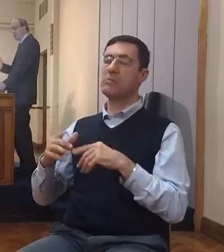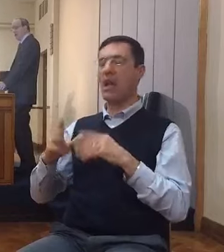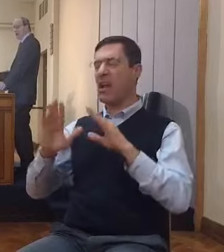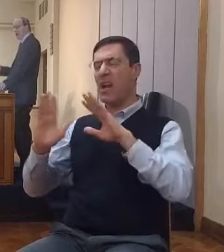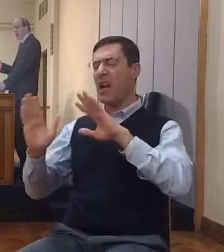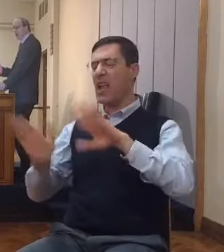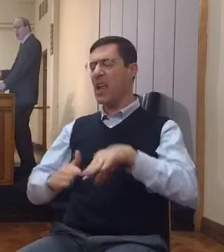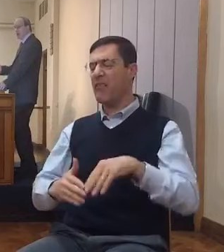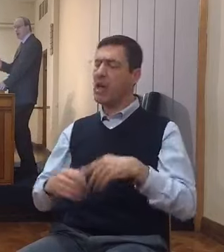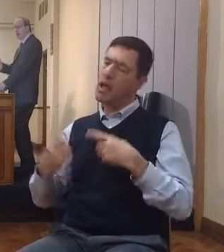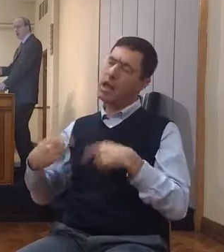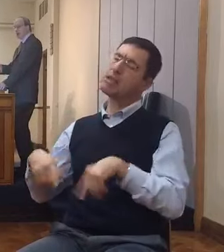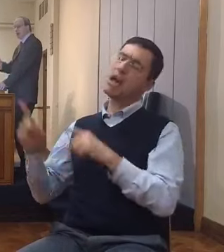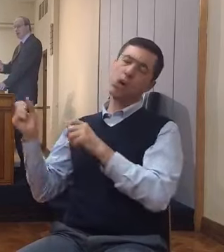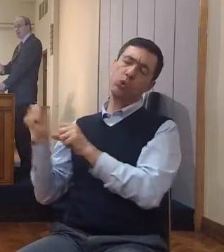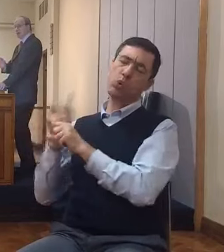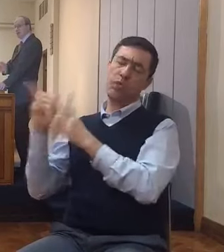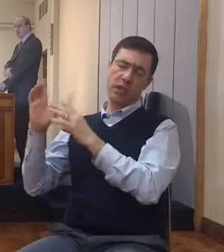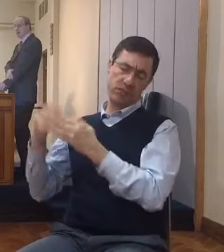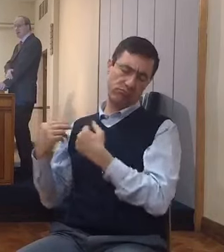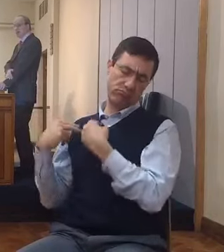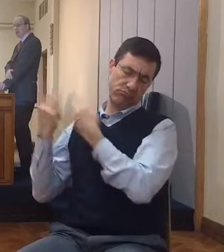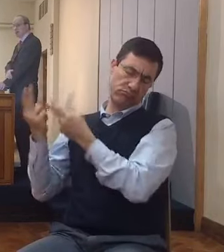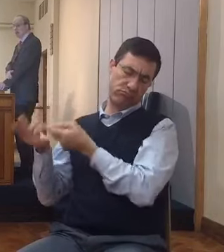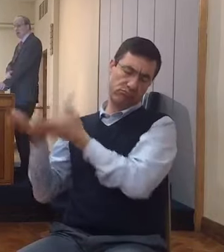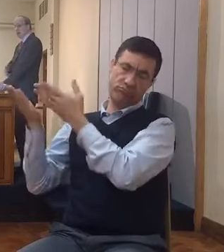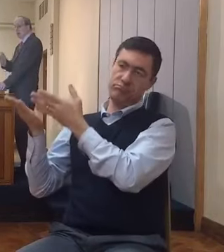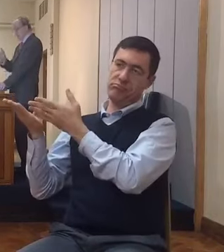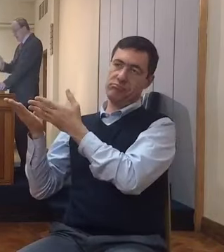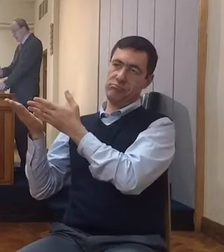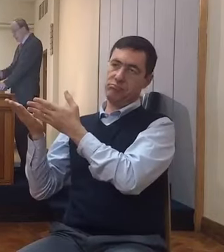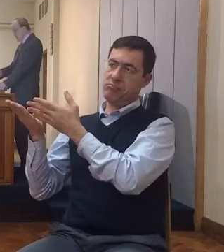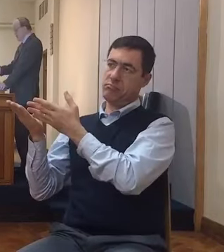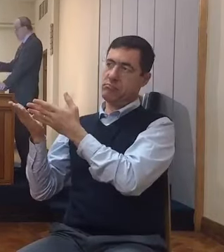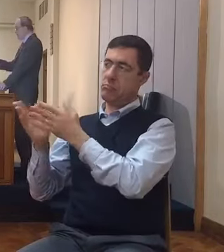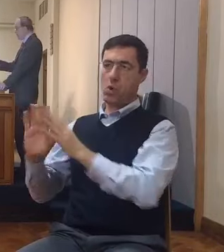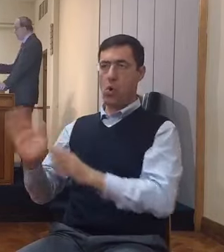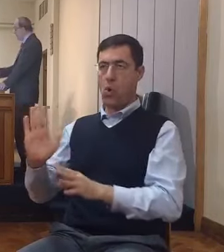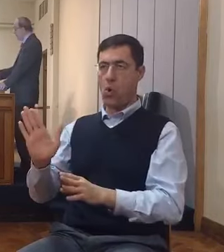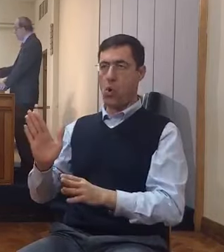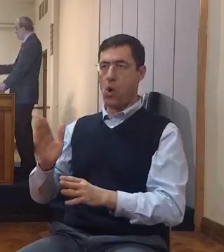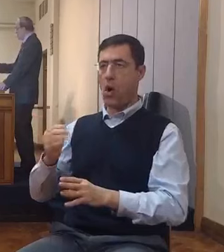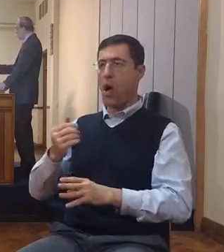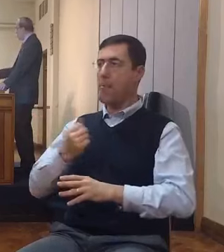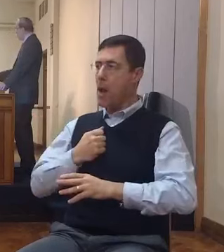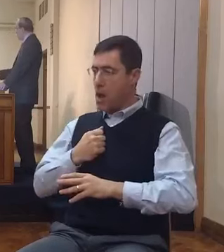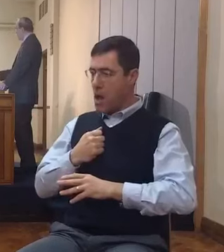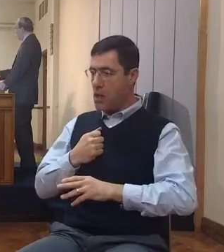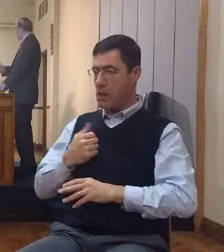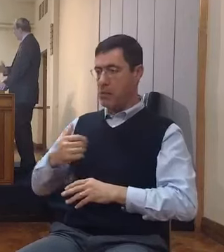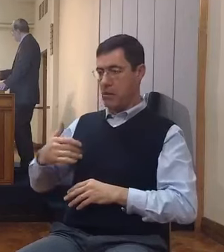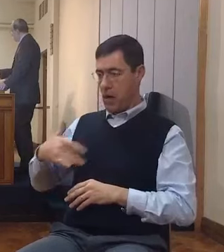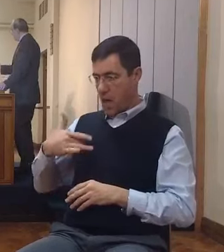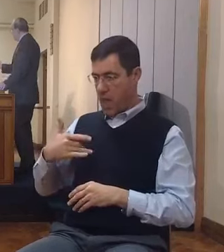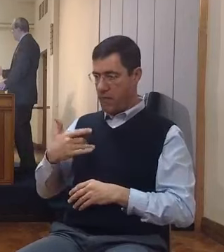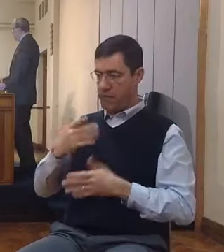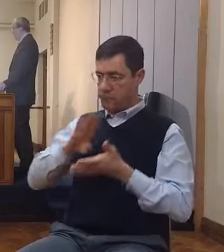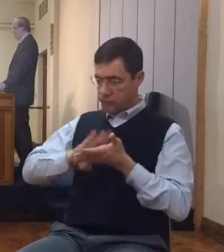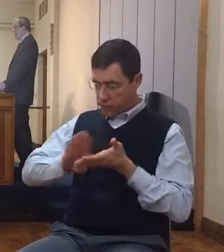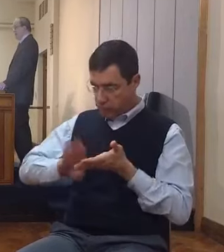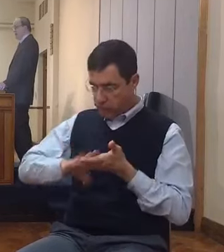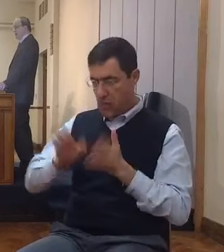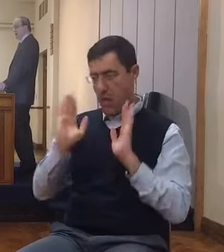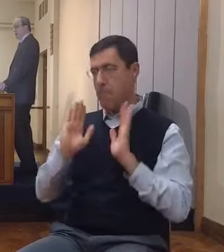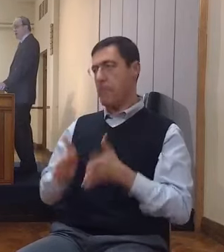to keep a check on all the departments of life. Am I doing this and this? Just like the Bible